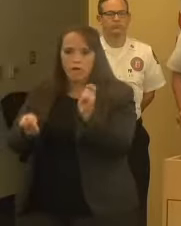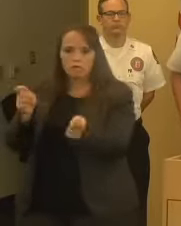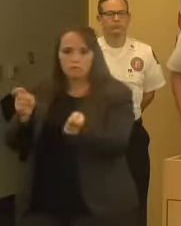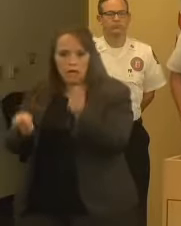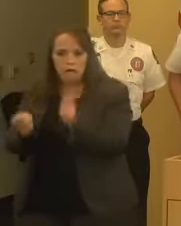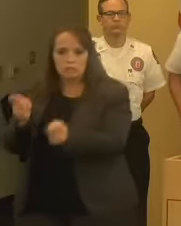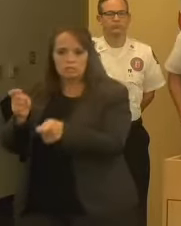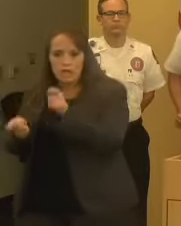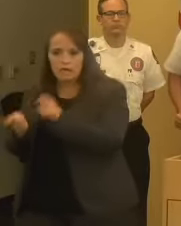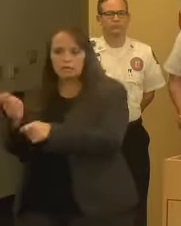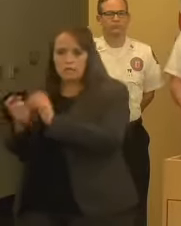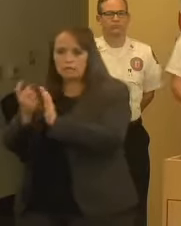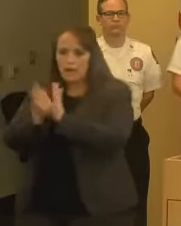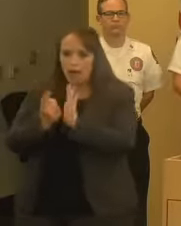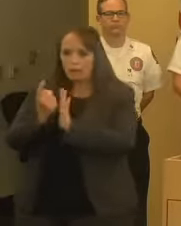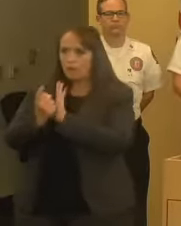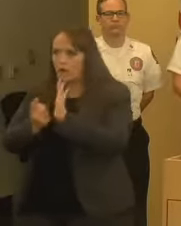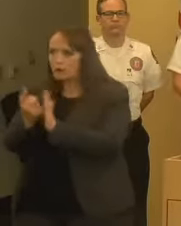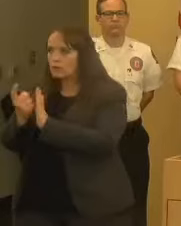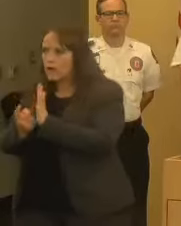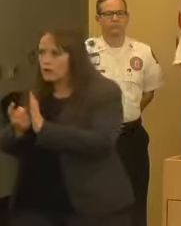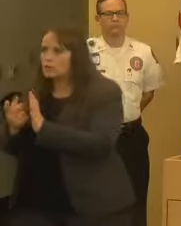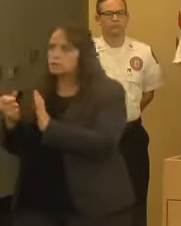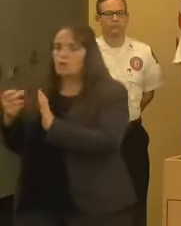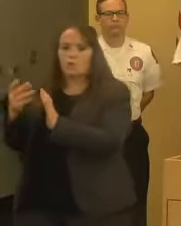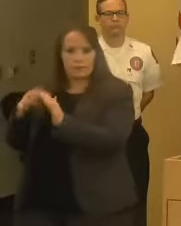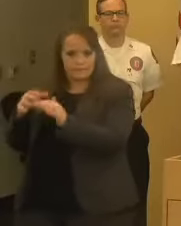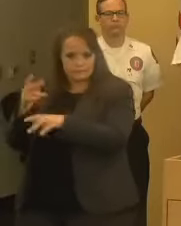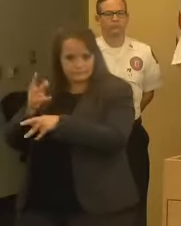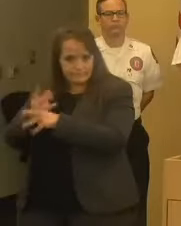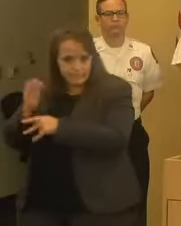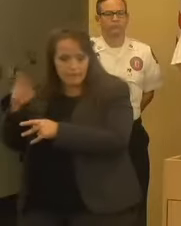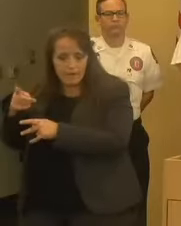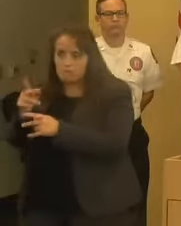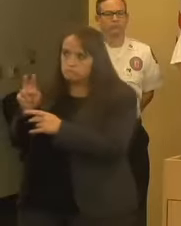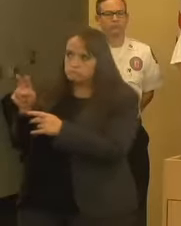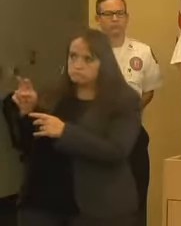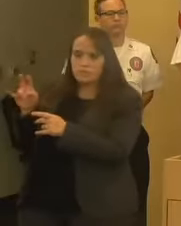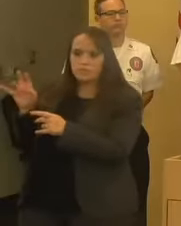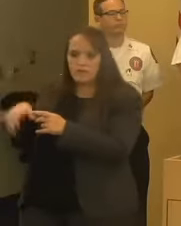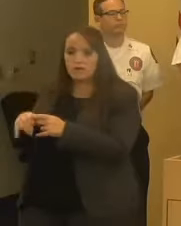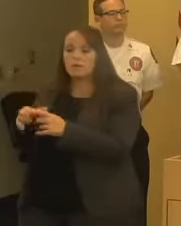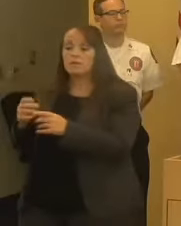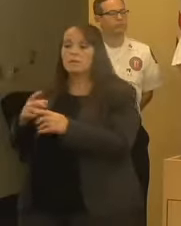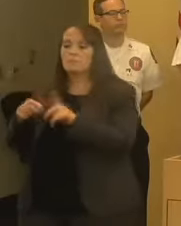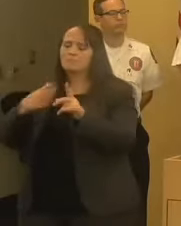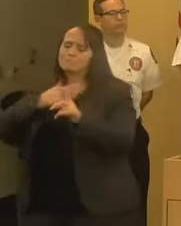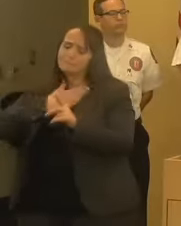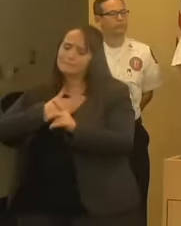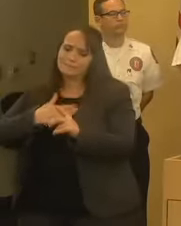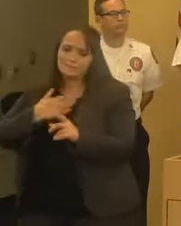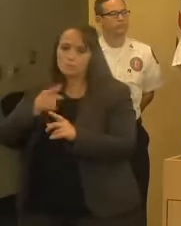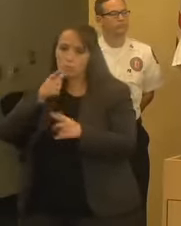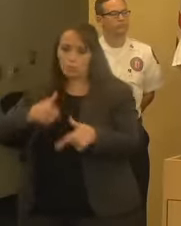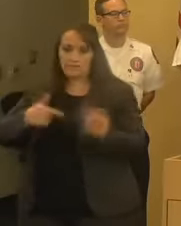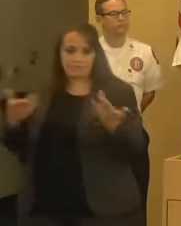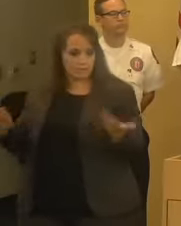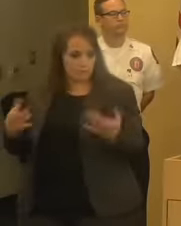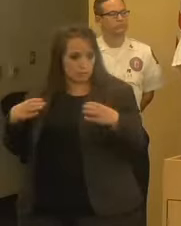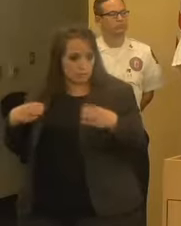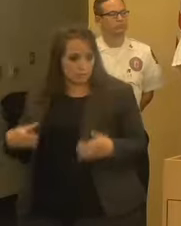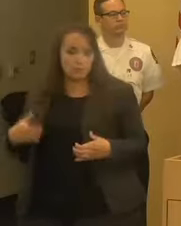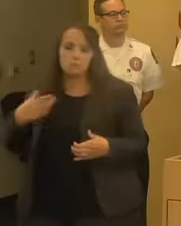our emergency management centers. It is important that our citizens follow the plan that's been established.